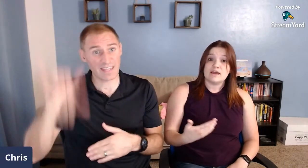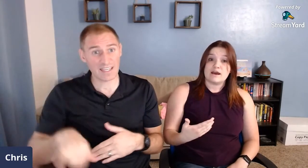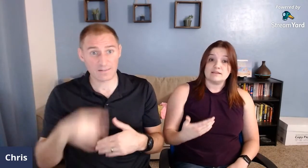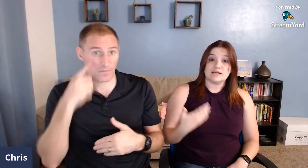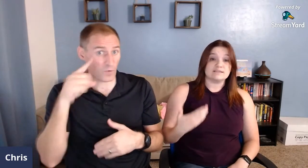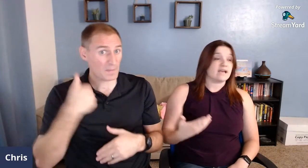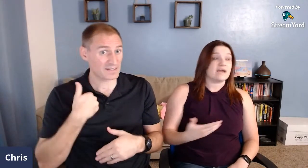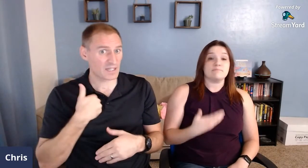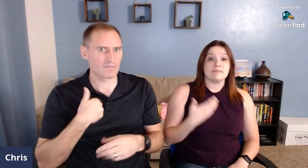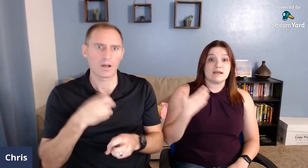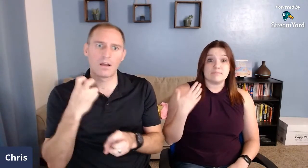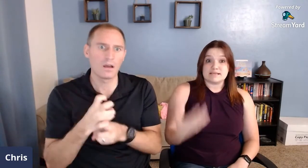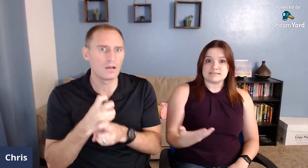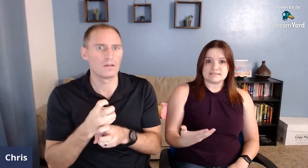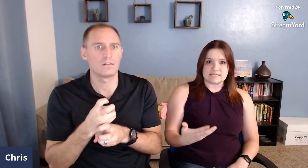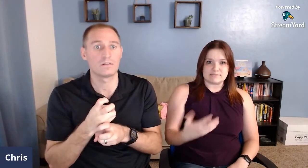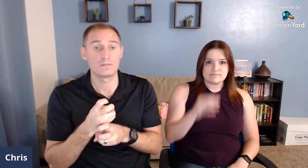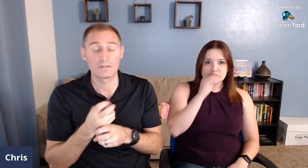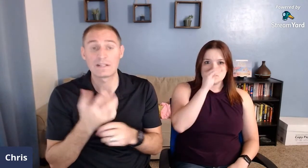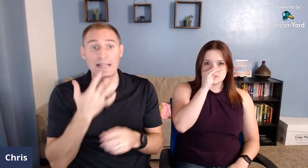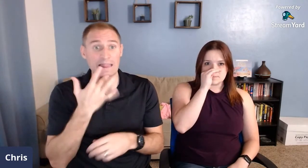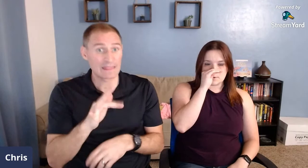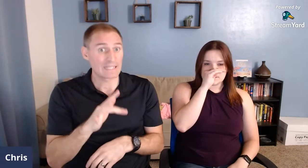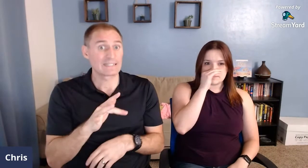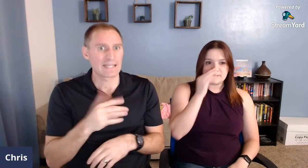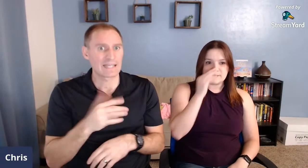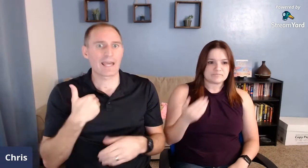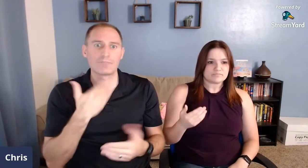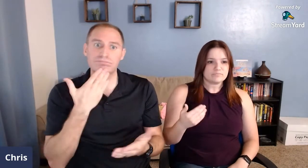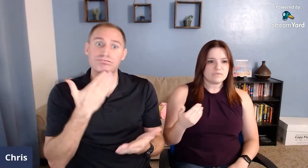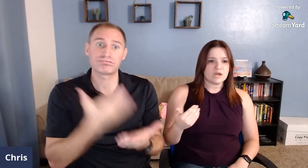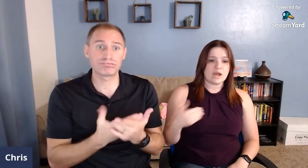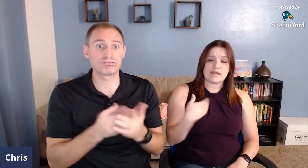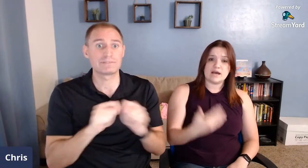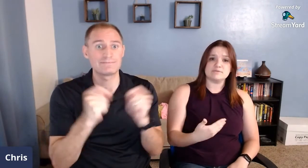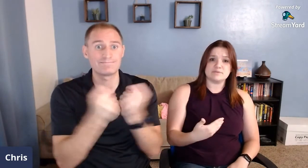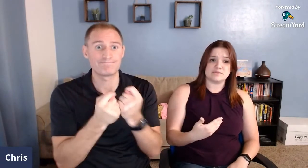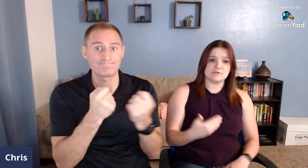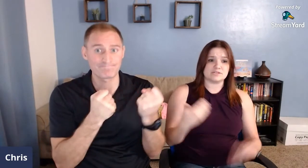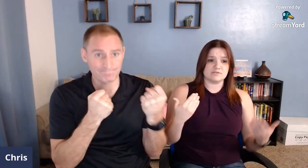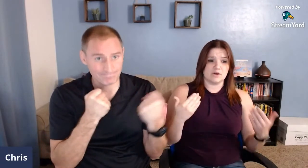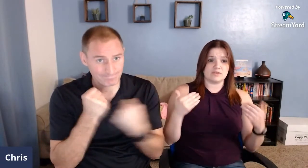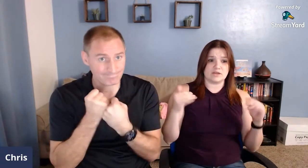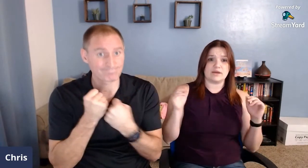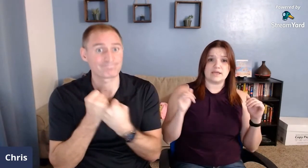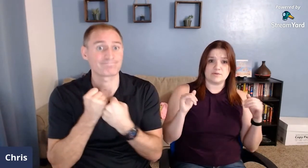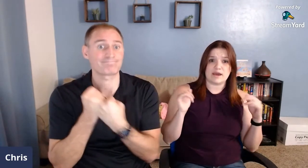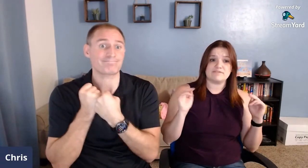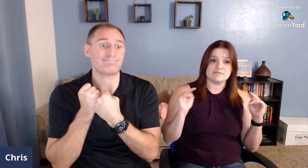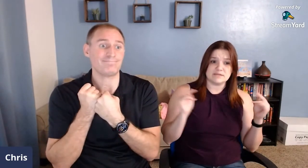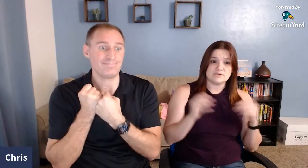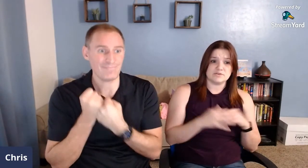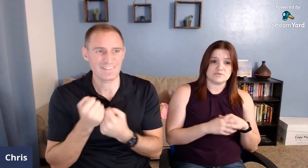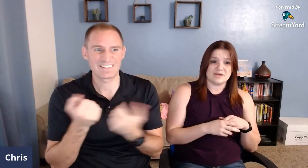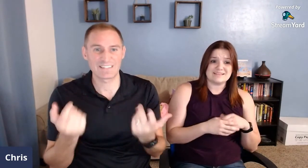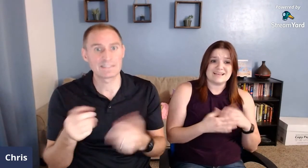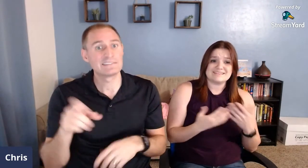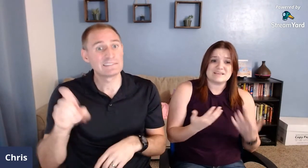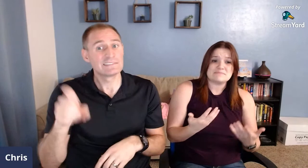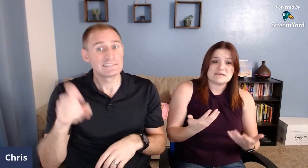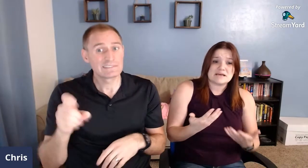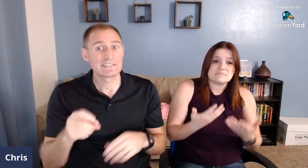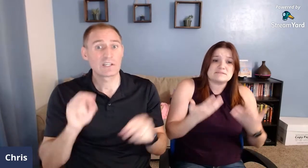me. Luckily, I had an amazing team who supported me and helped me through it to know that, okay, you have to be neutral.